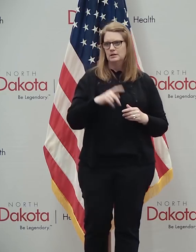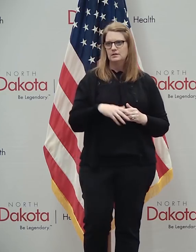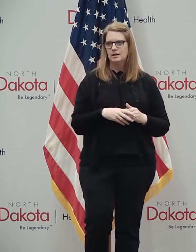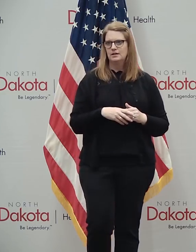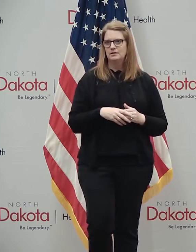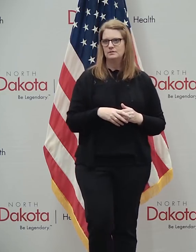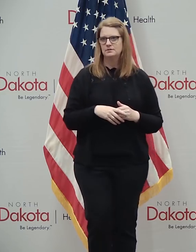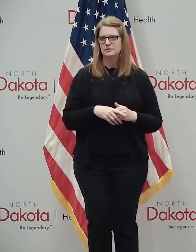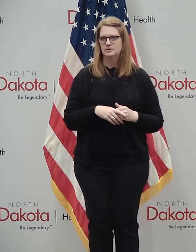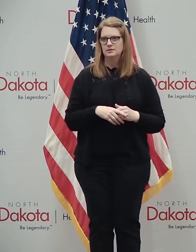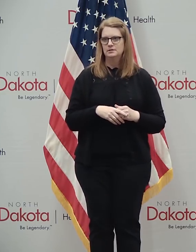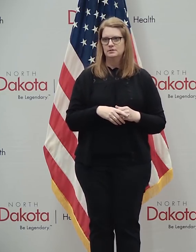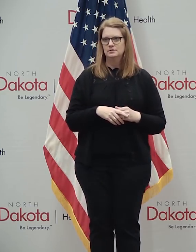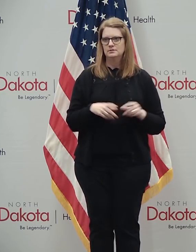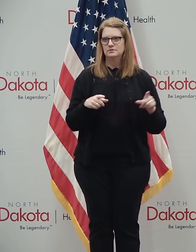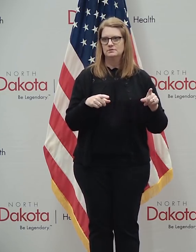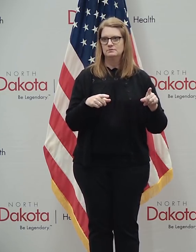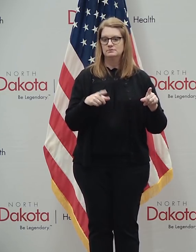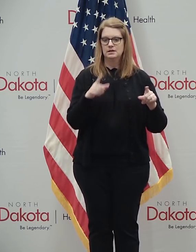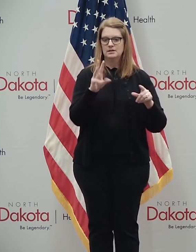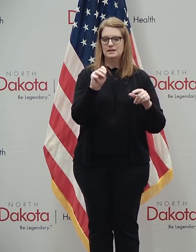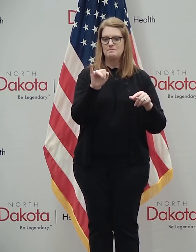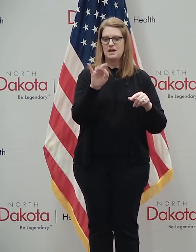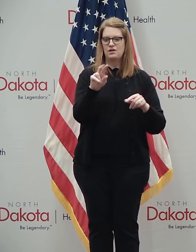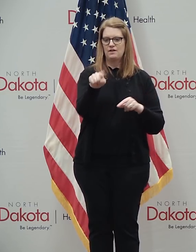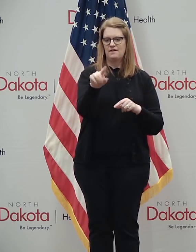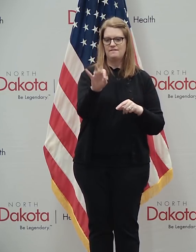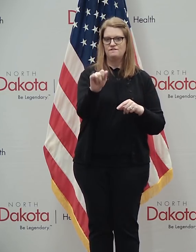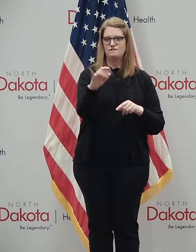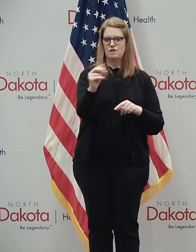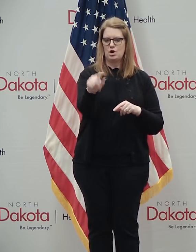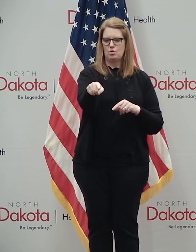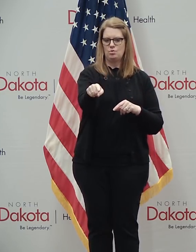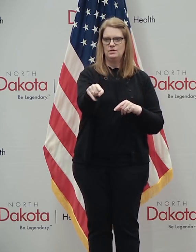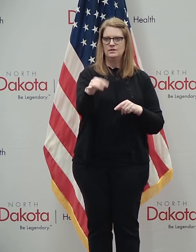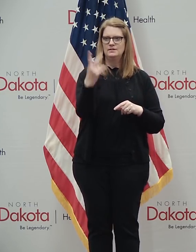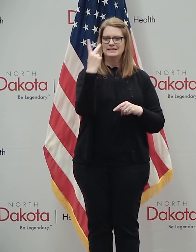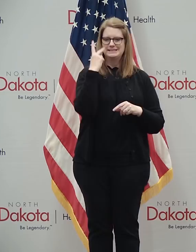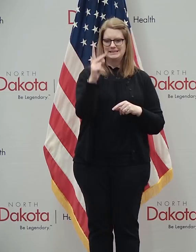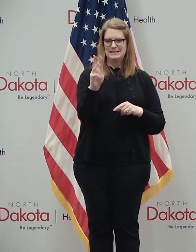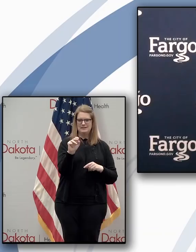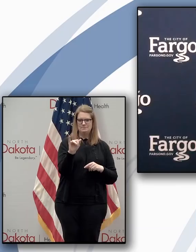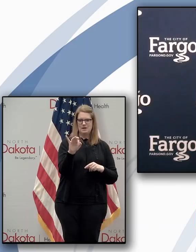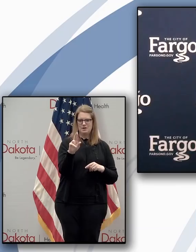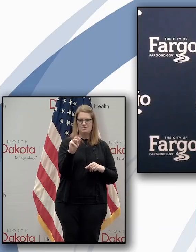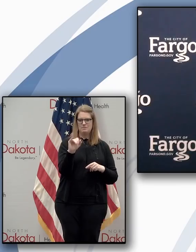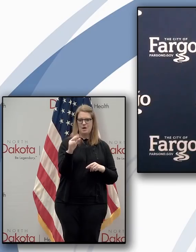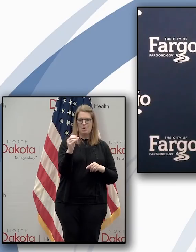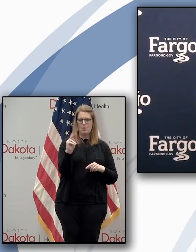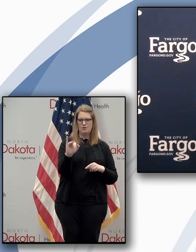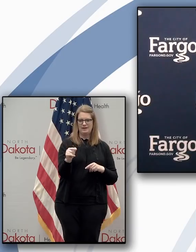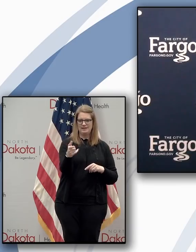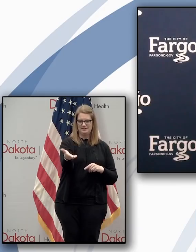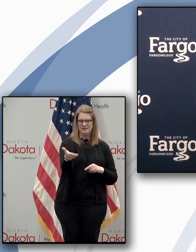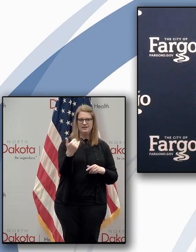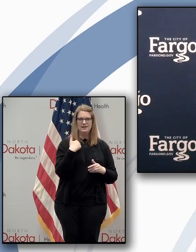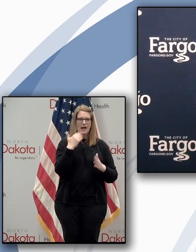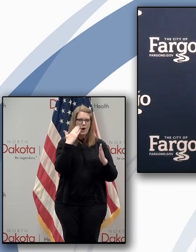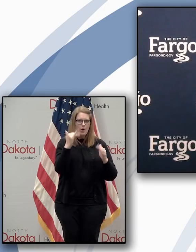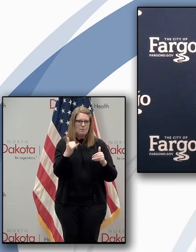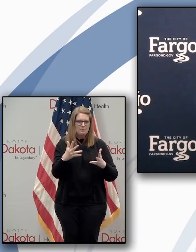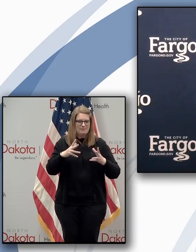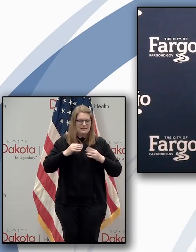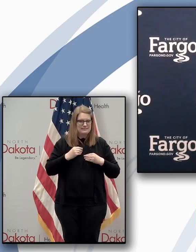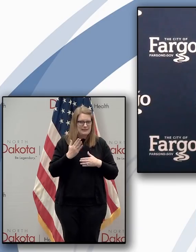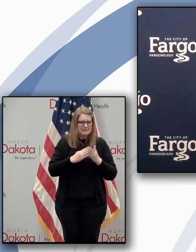Okay. Thank you all. And we got Mayor of Fargo. Does the Mayor of Fargo want to say something? I see Mayor Mahoney here. I was hoping maybe you were going to take some of the